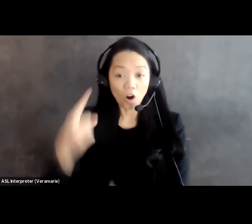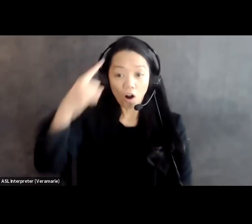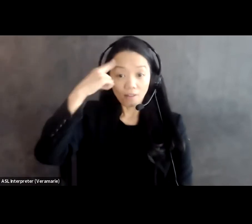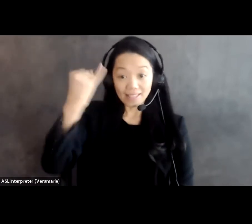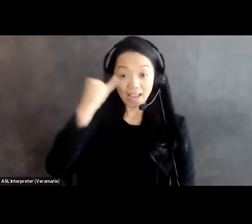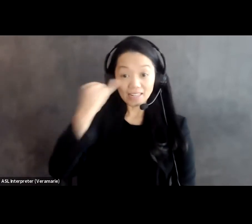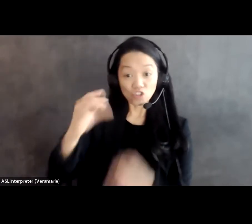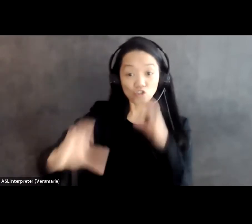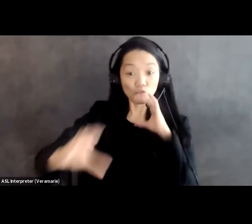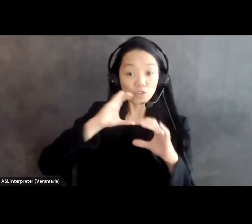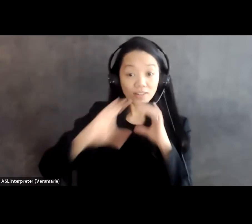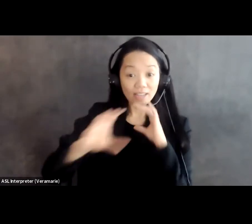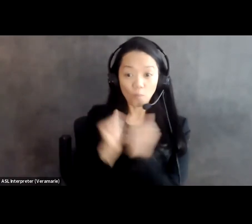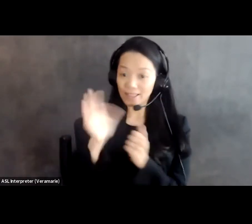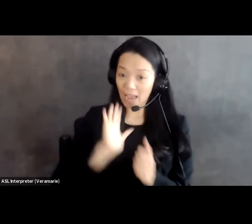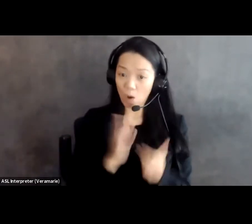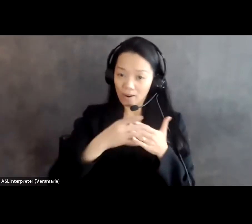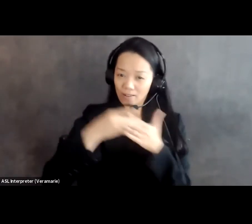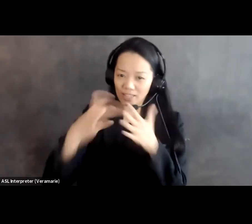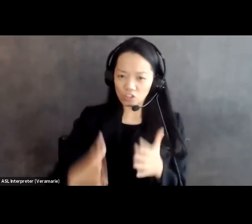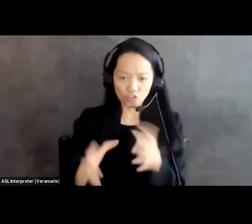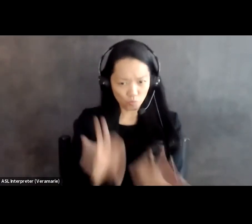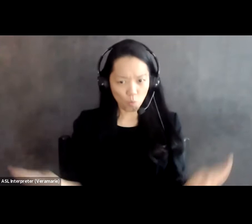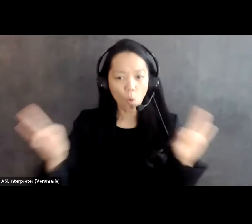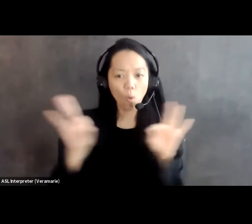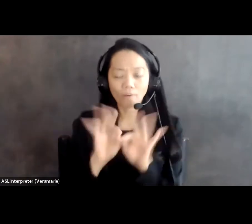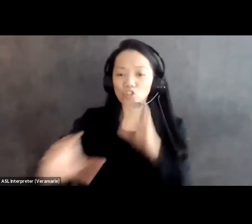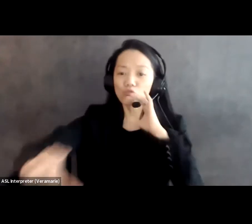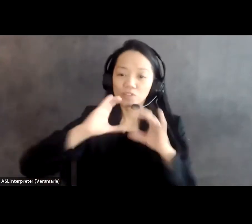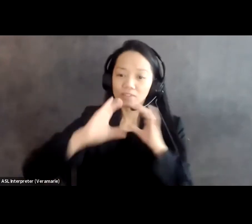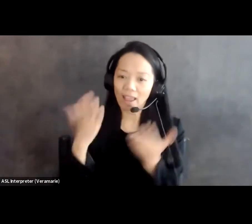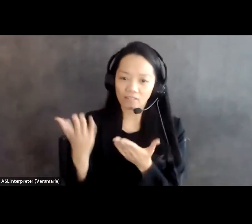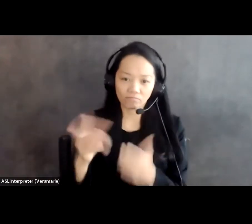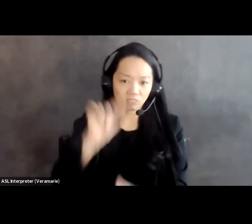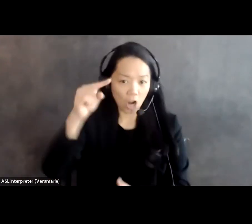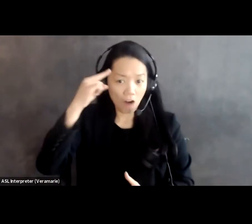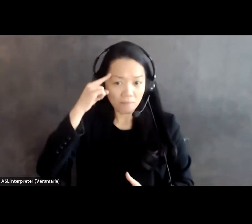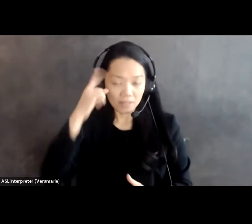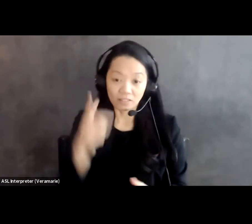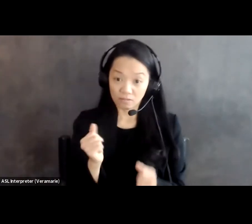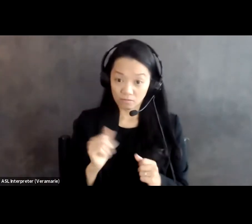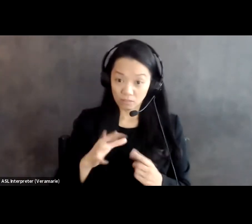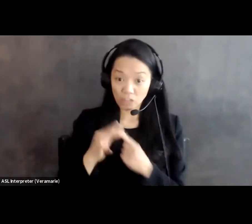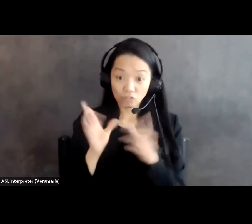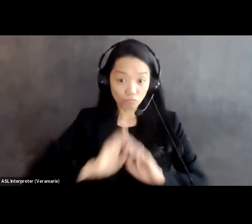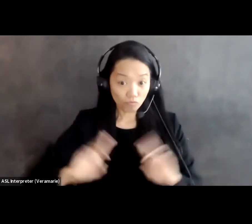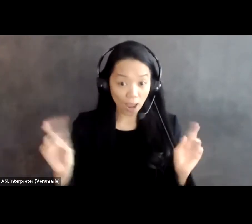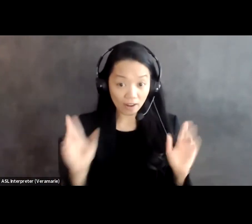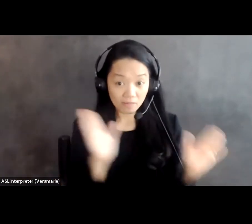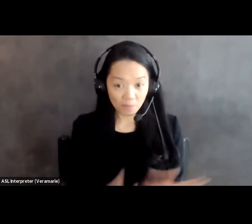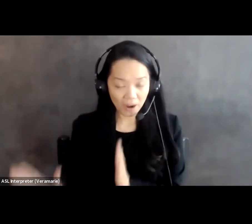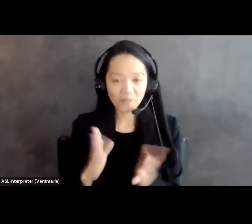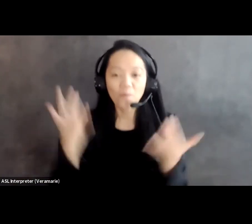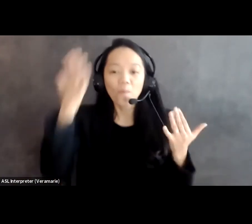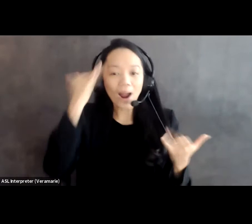ideas and communicate with our leaders. And it could not be easier, especially if you are prepared, which is why we are